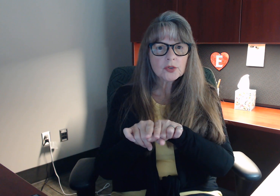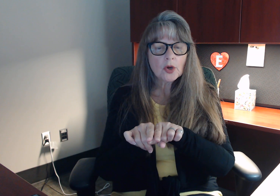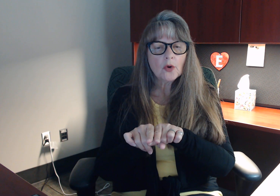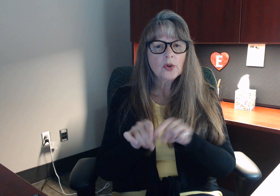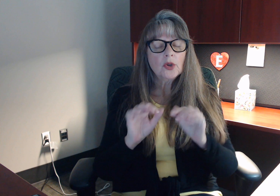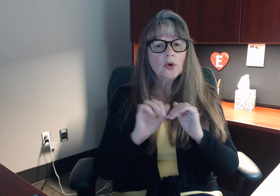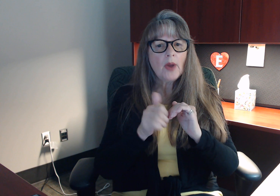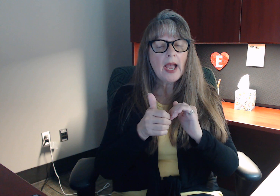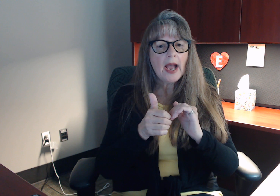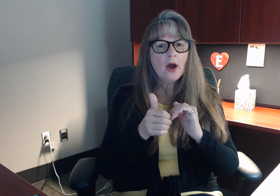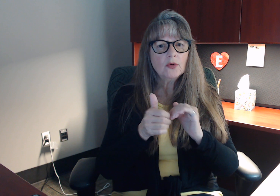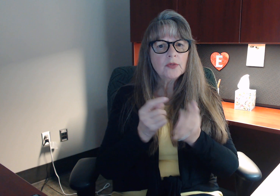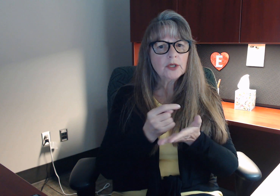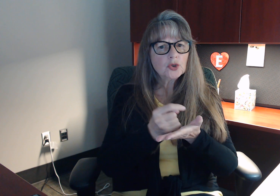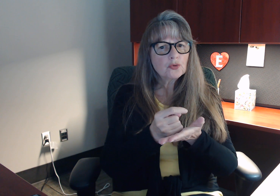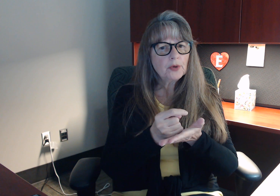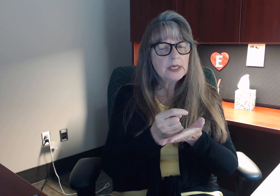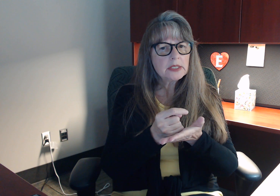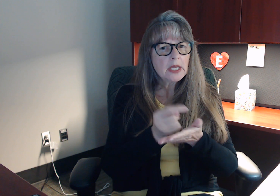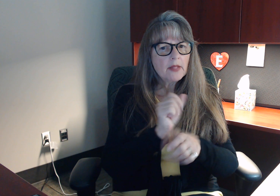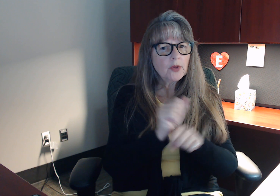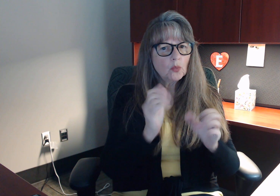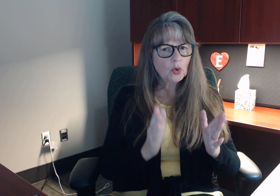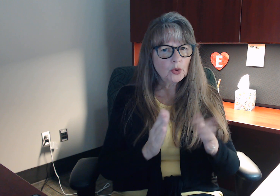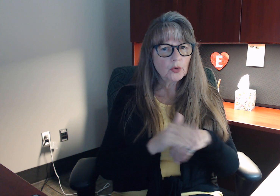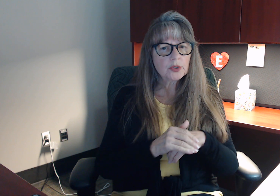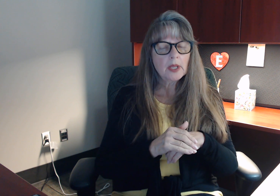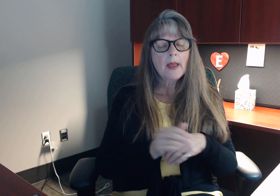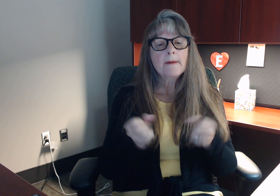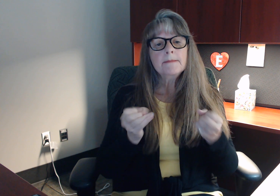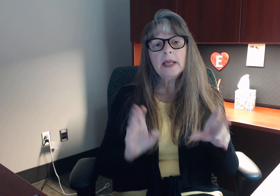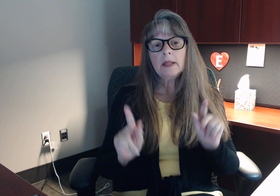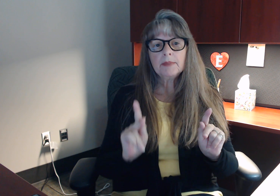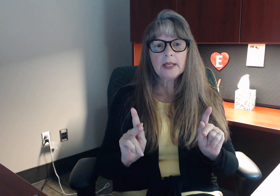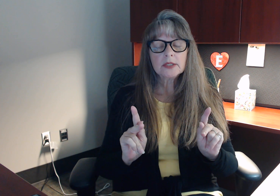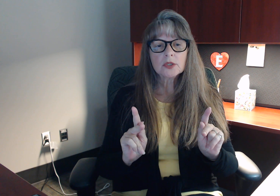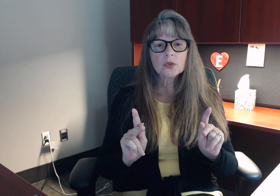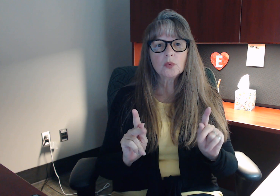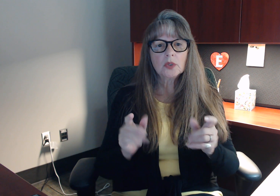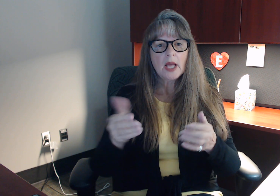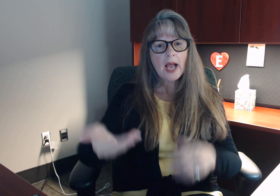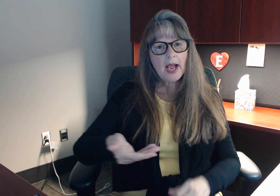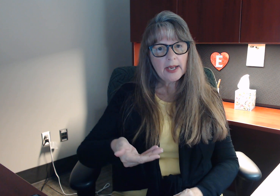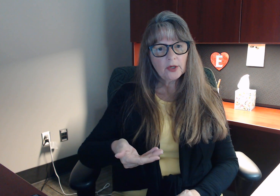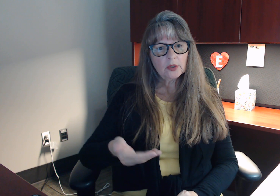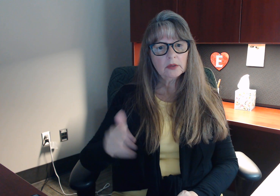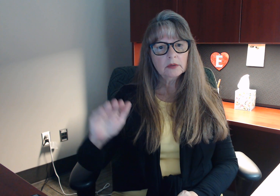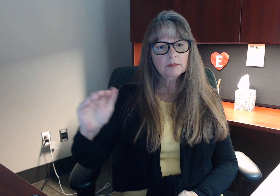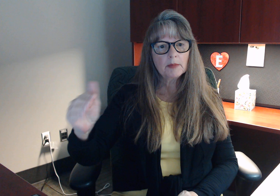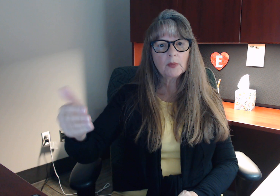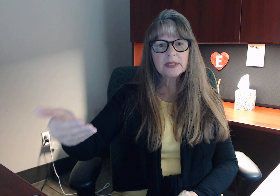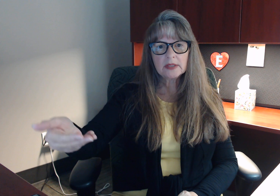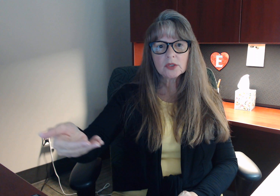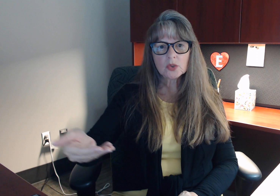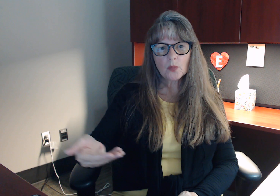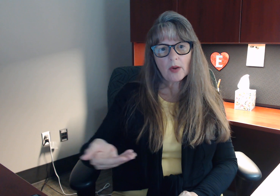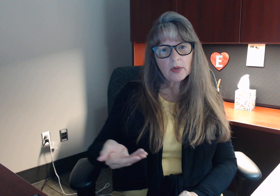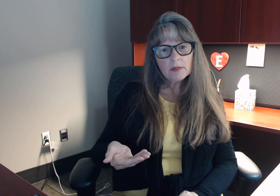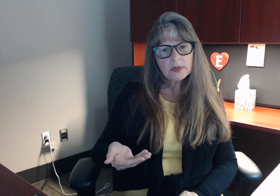also, how do they treat their workers? Many places will hire, remember we said this is welcome, but this